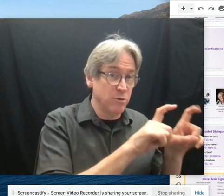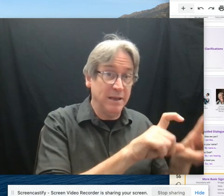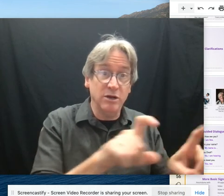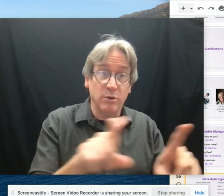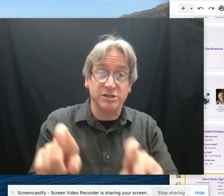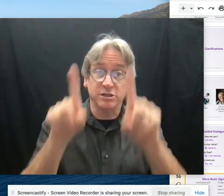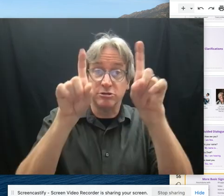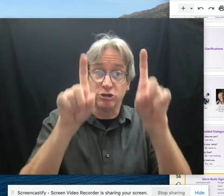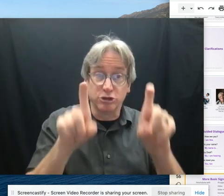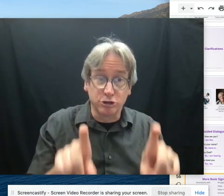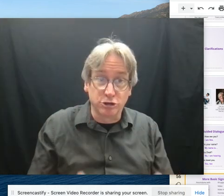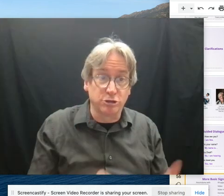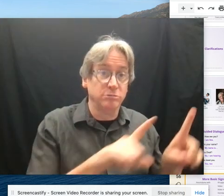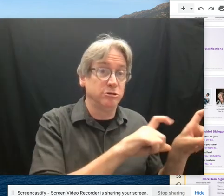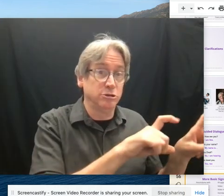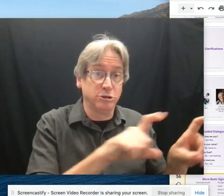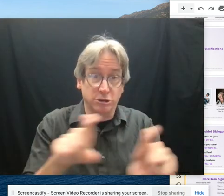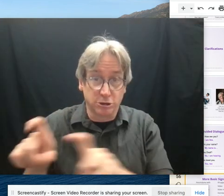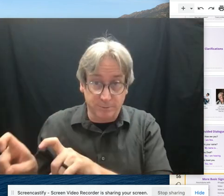So it's repeated questions.